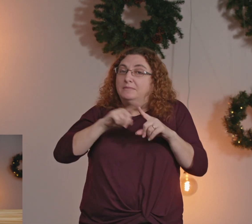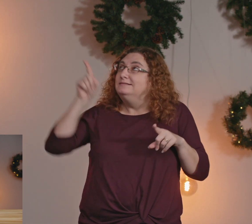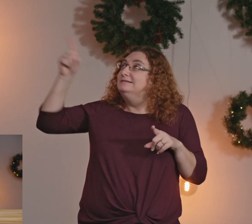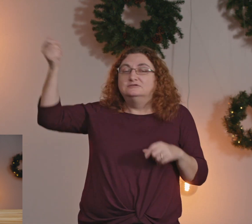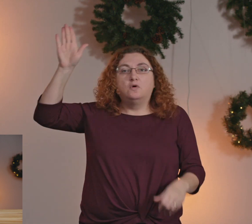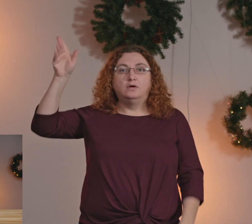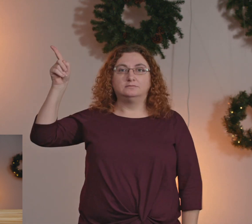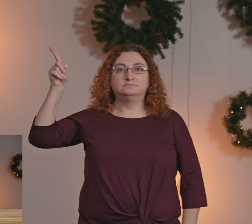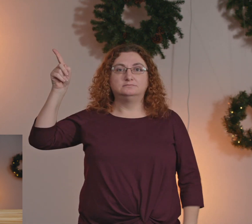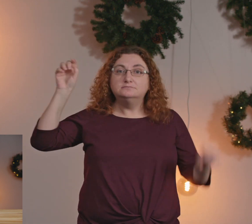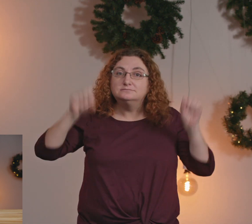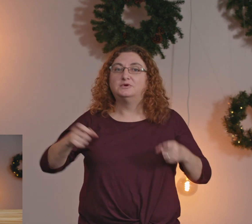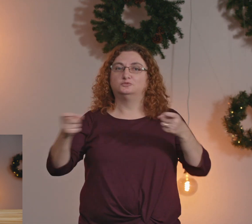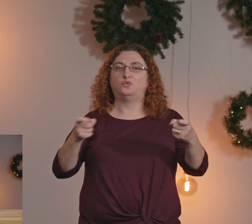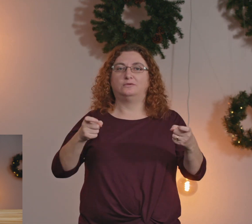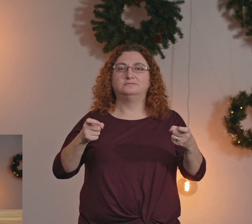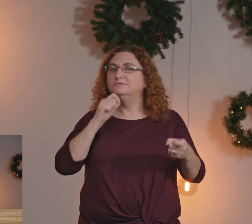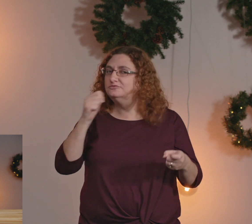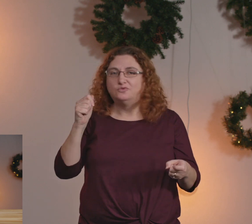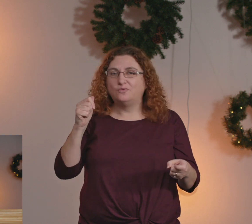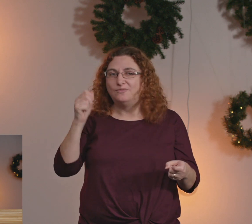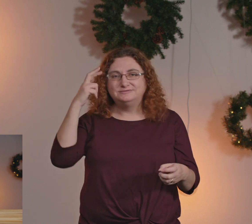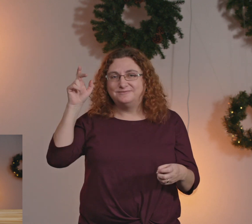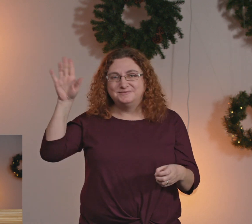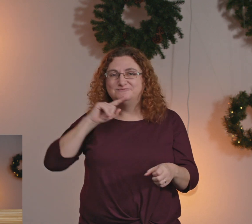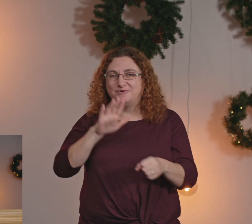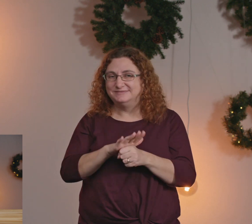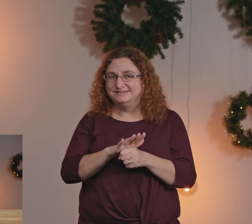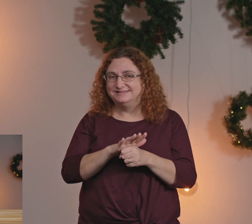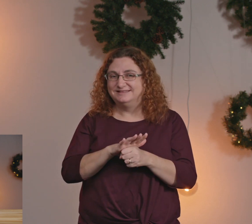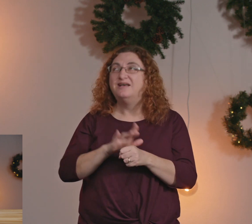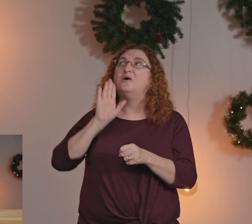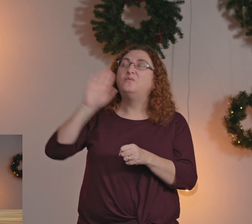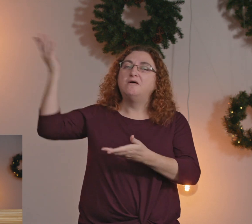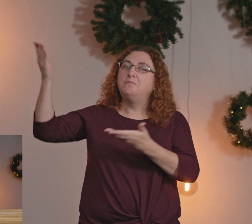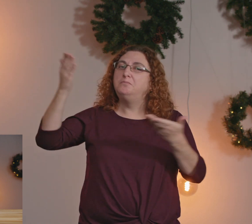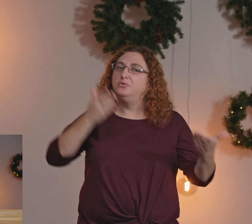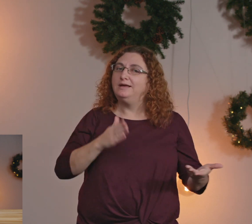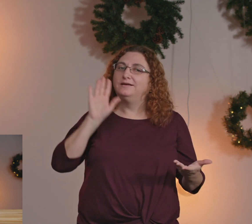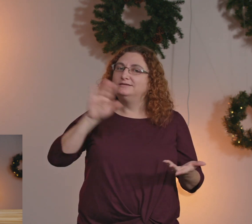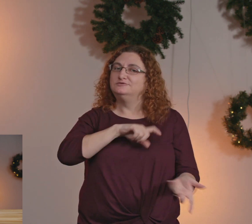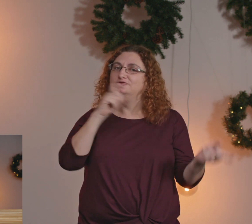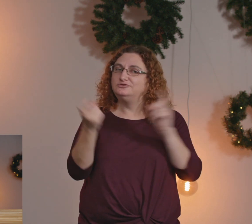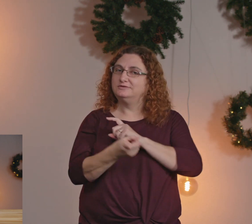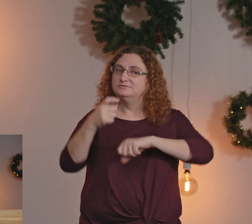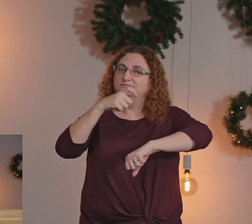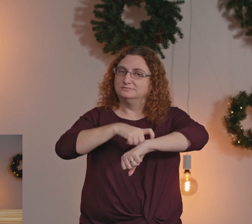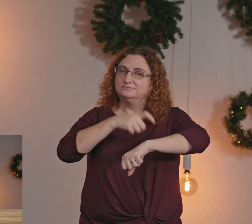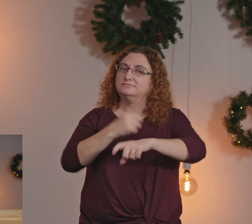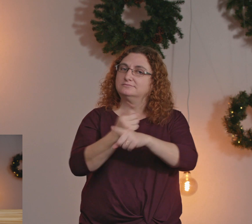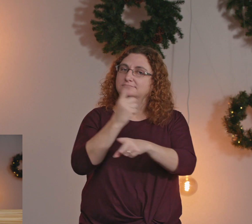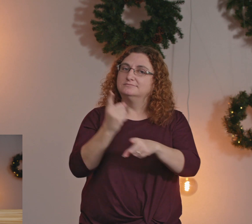he's in the boat. Is there any doubt that he's able to bring about what he promises? That he's